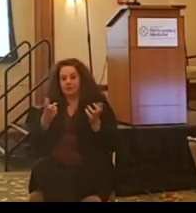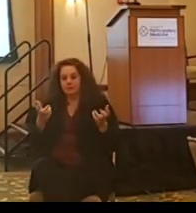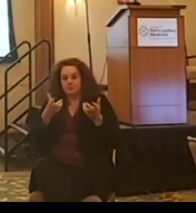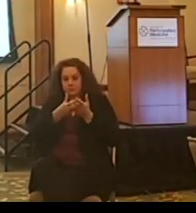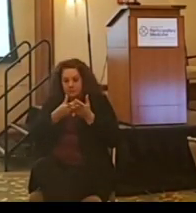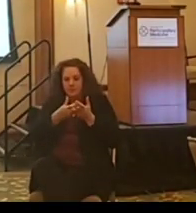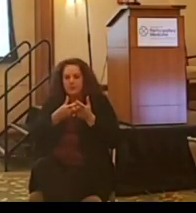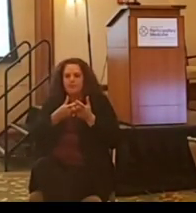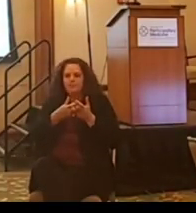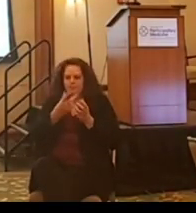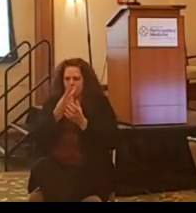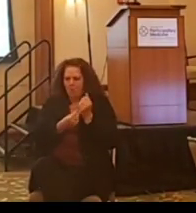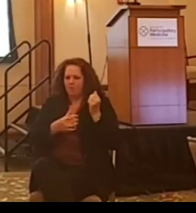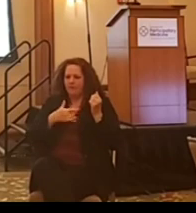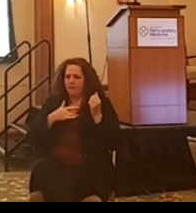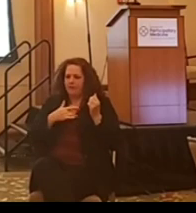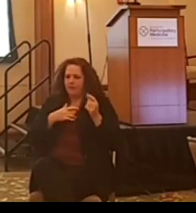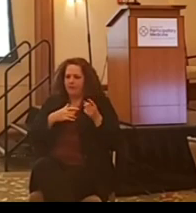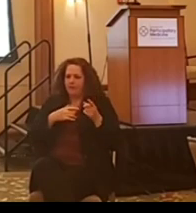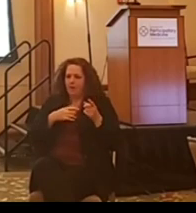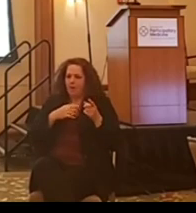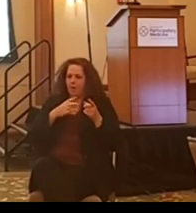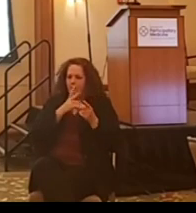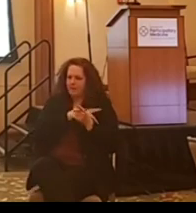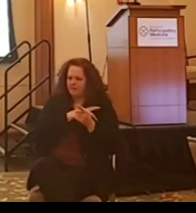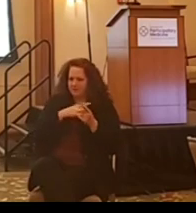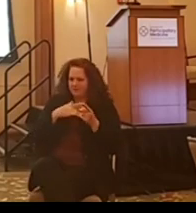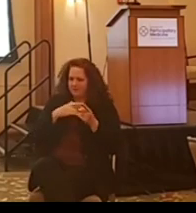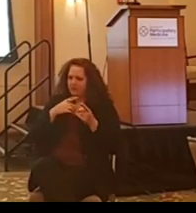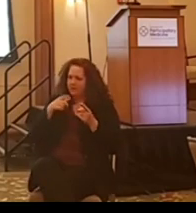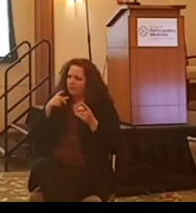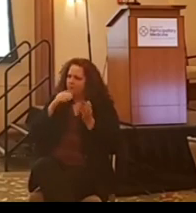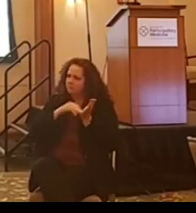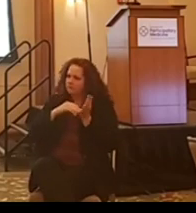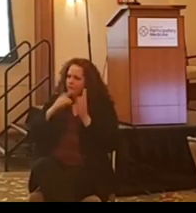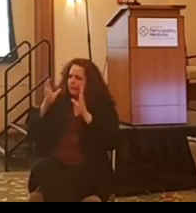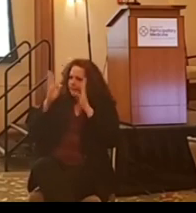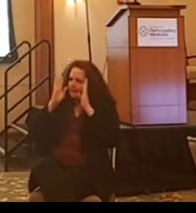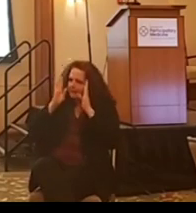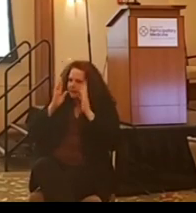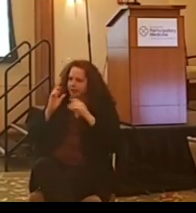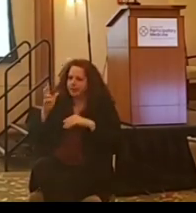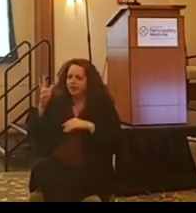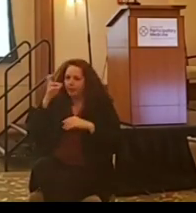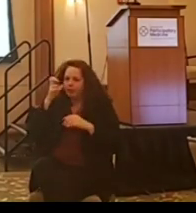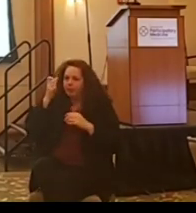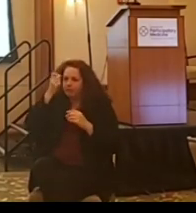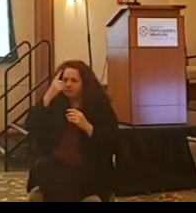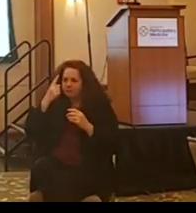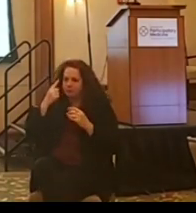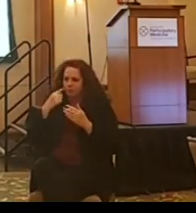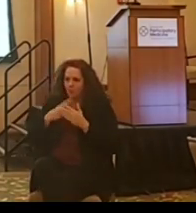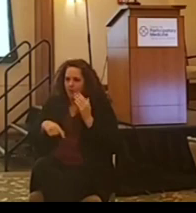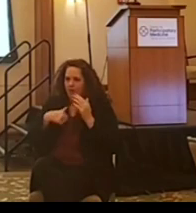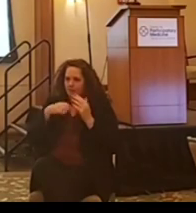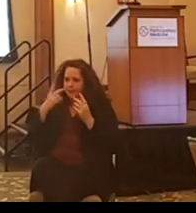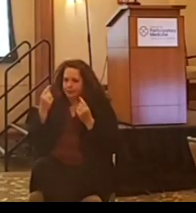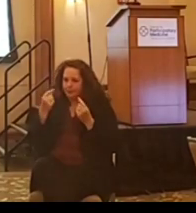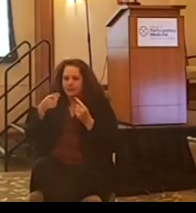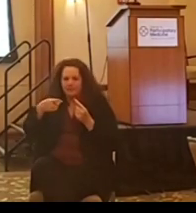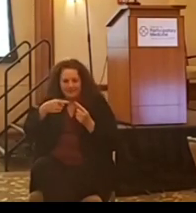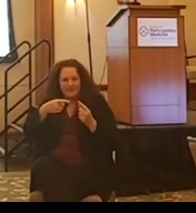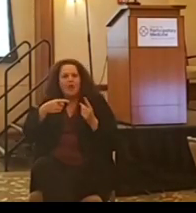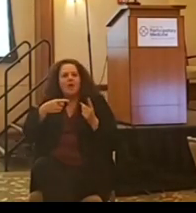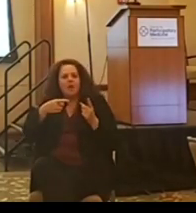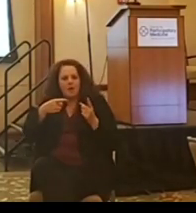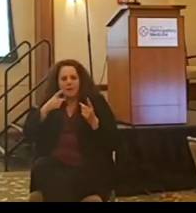heard. Clinicians feel that they're pursuing their calling, they care, they're able to kind of care for others. I would argue that